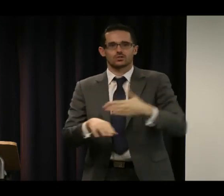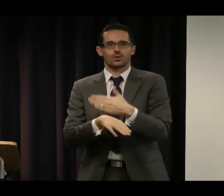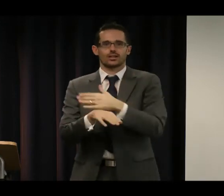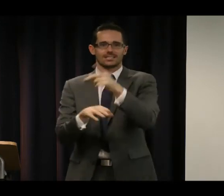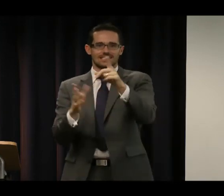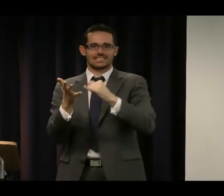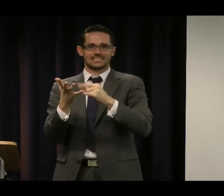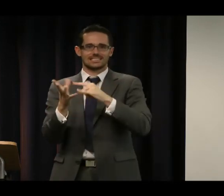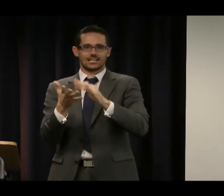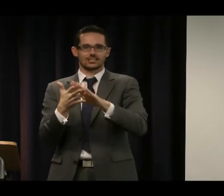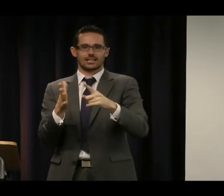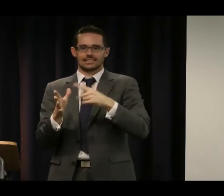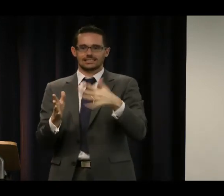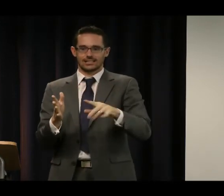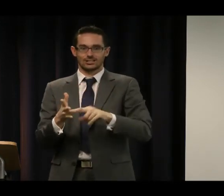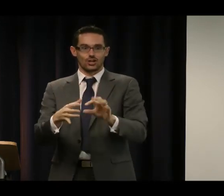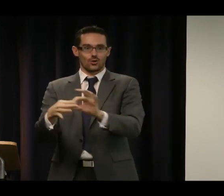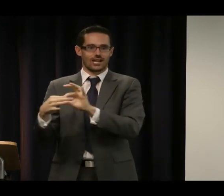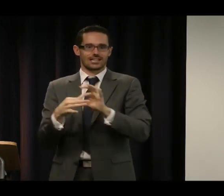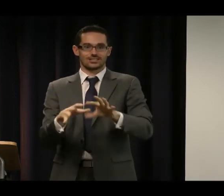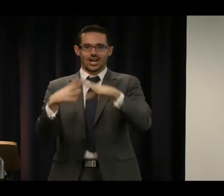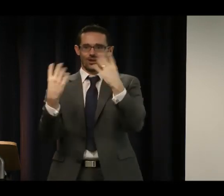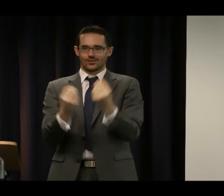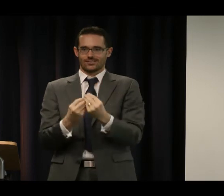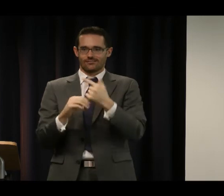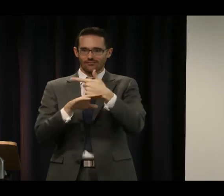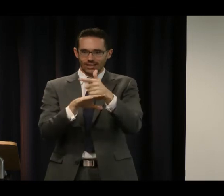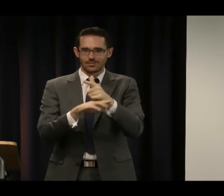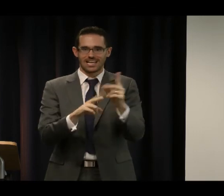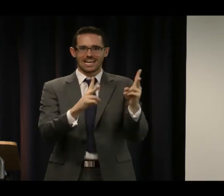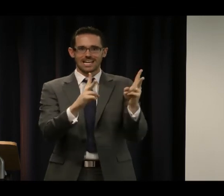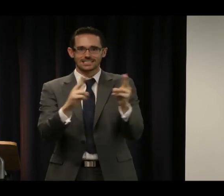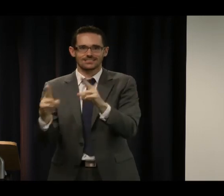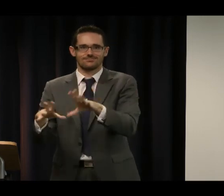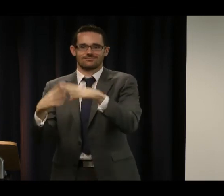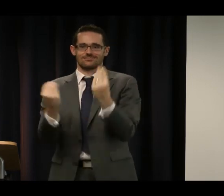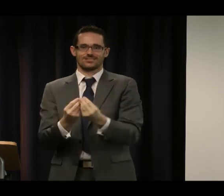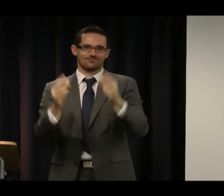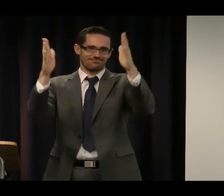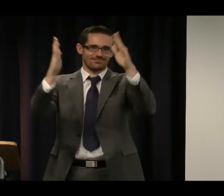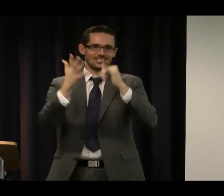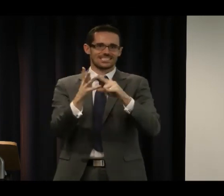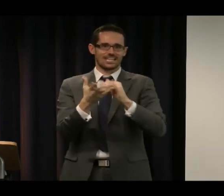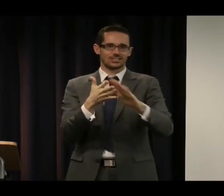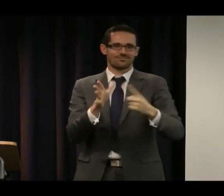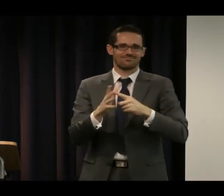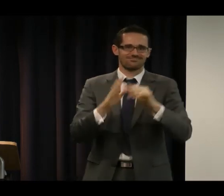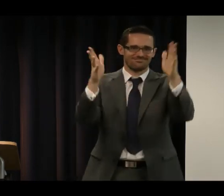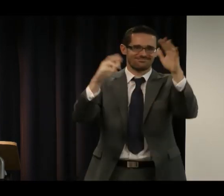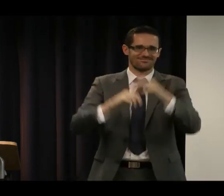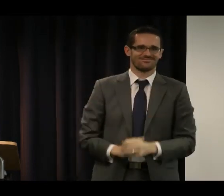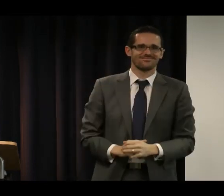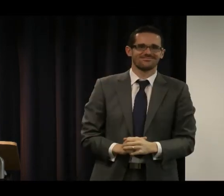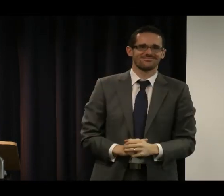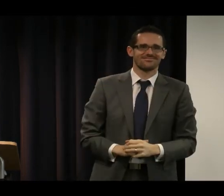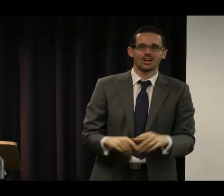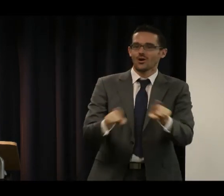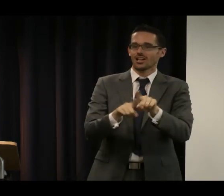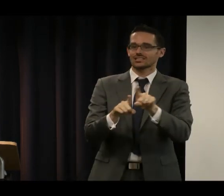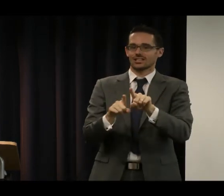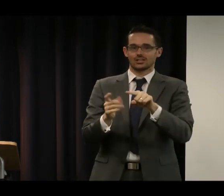would like to acknowledge the great work from Sasha to coordinate the filming and editing and the production of the video.